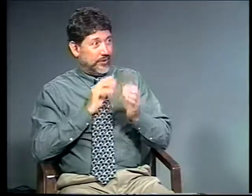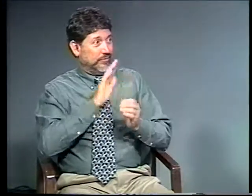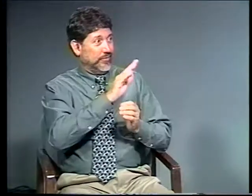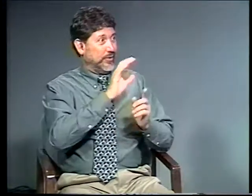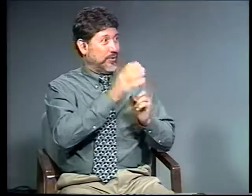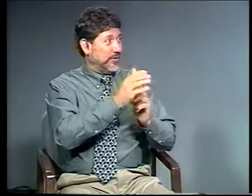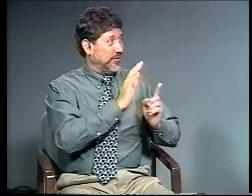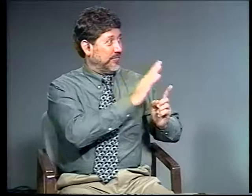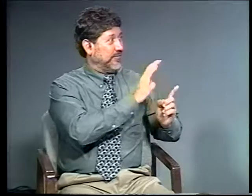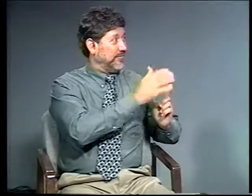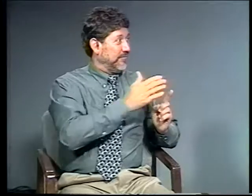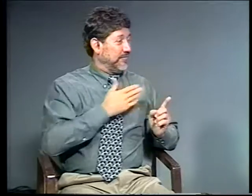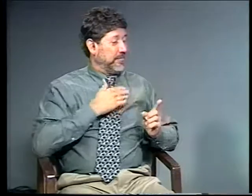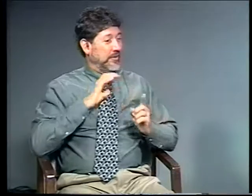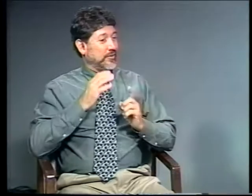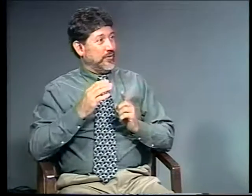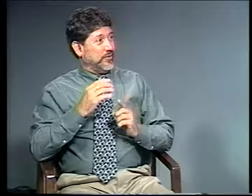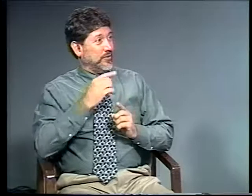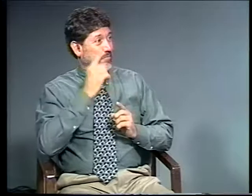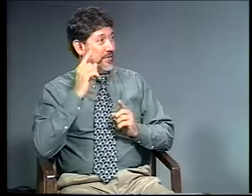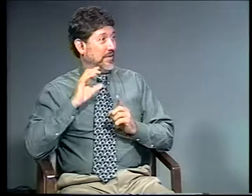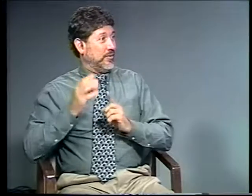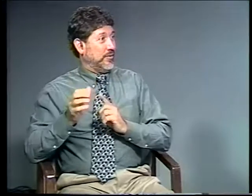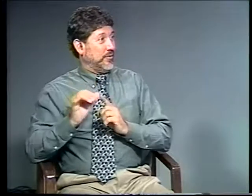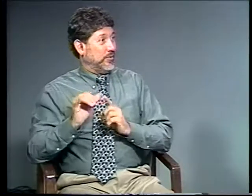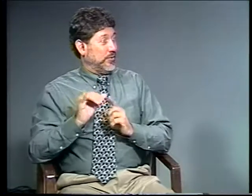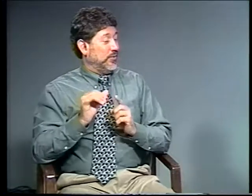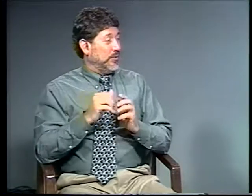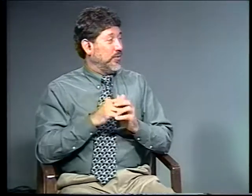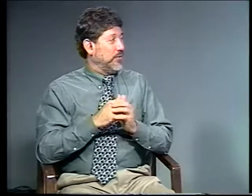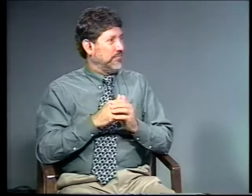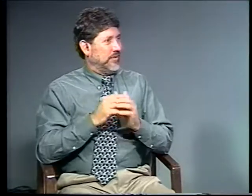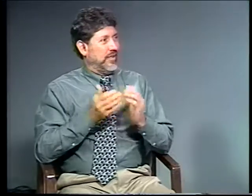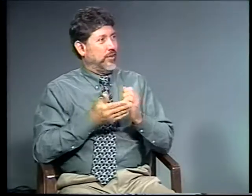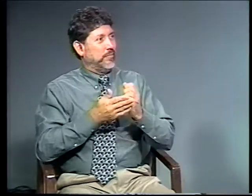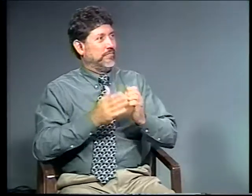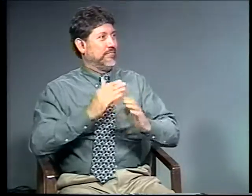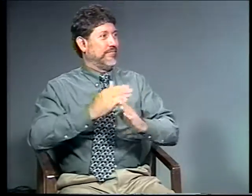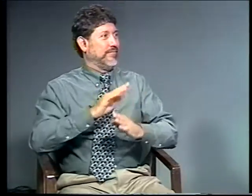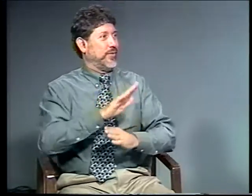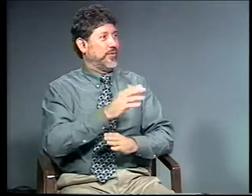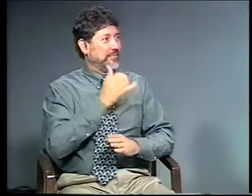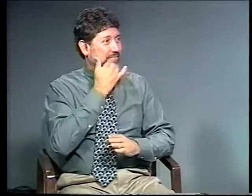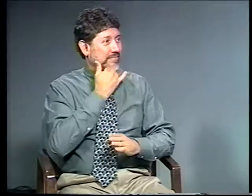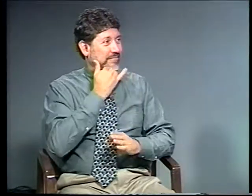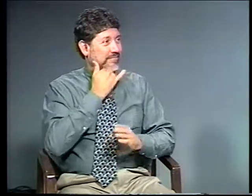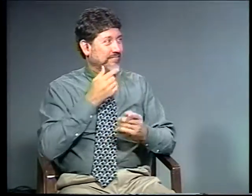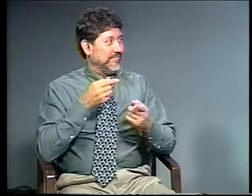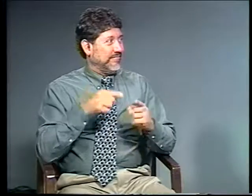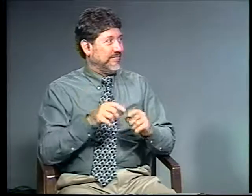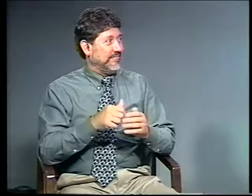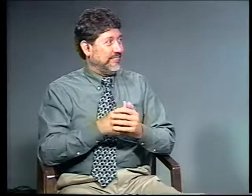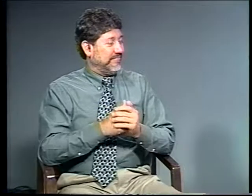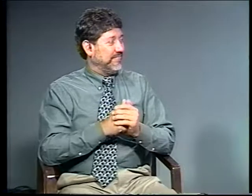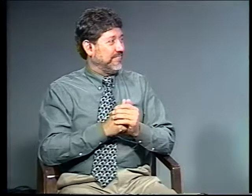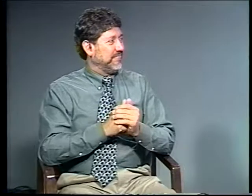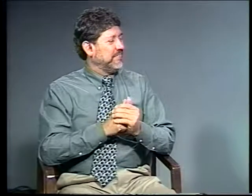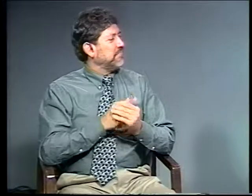and the balance of our video series about our respective cultures, that this might be able to help eliminate some of